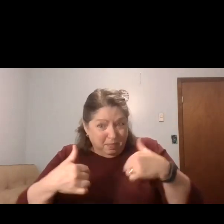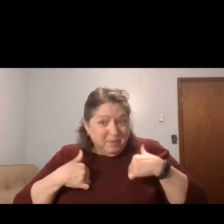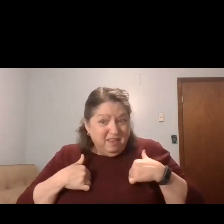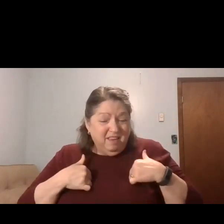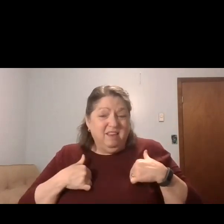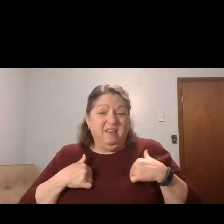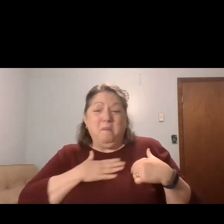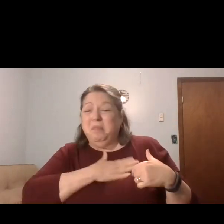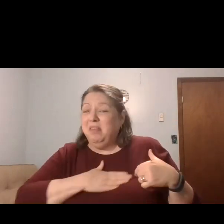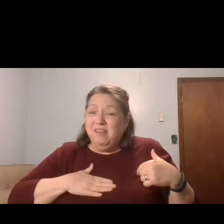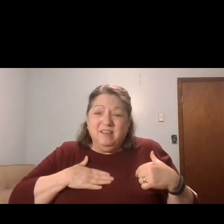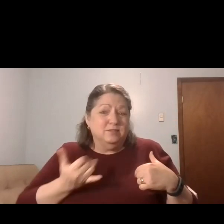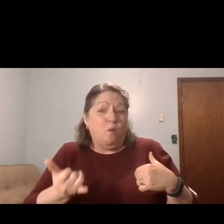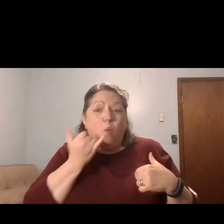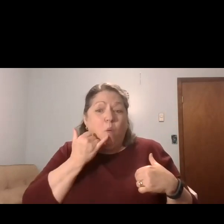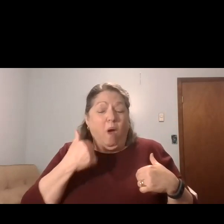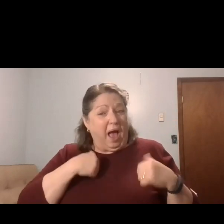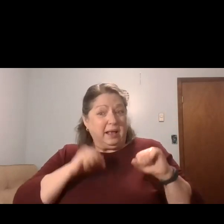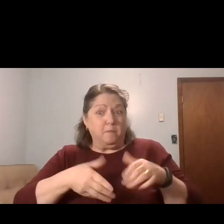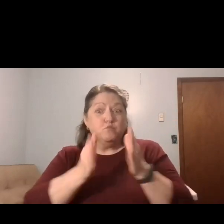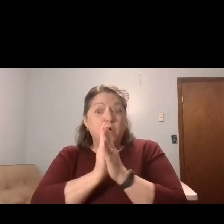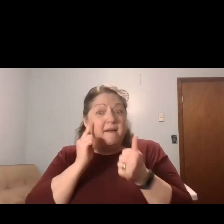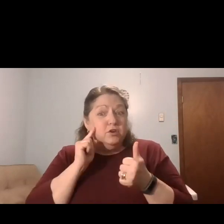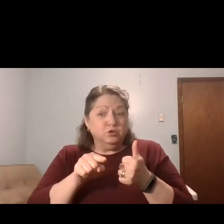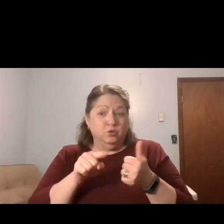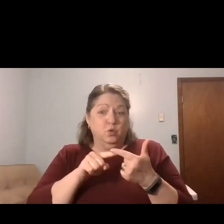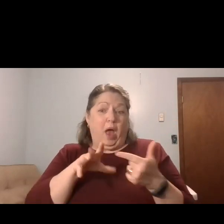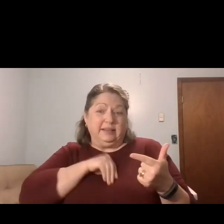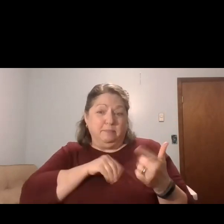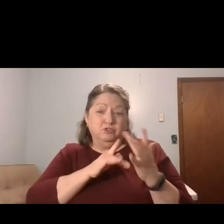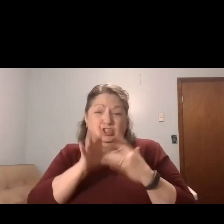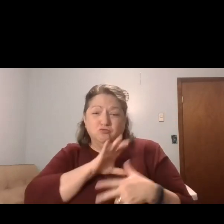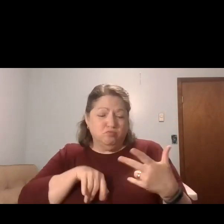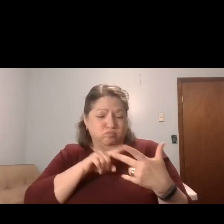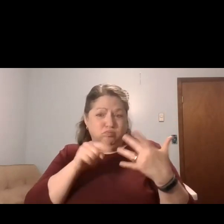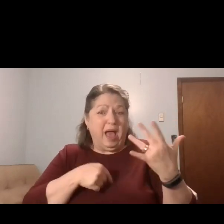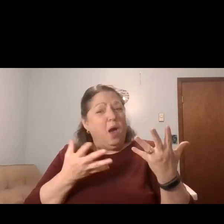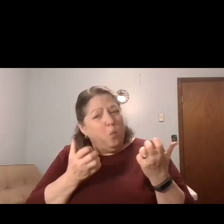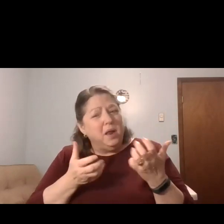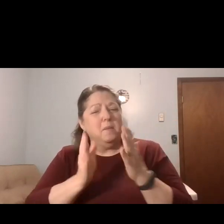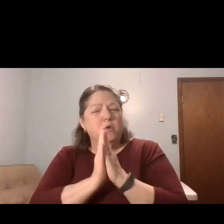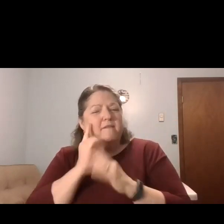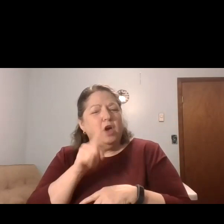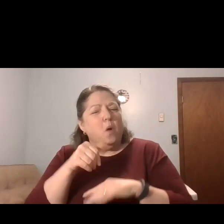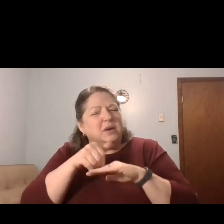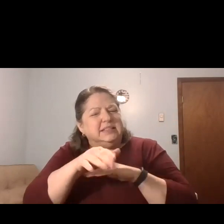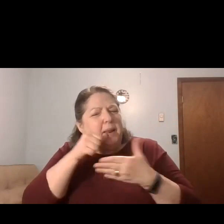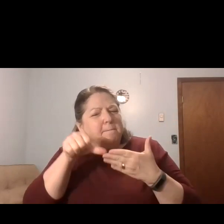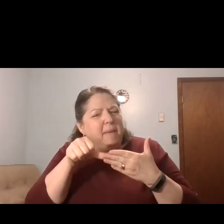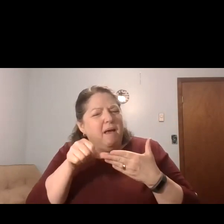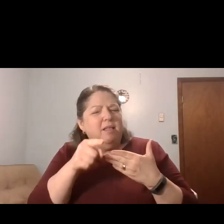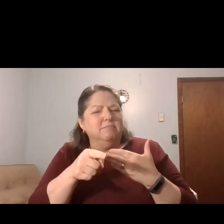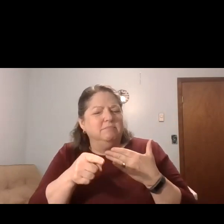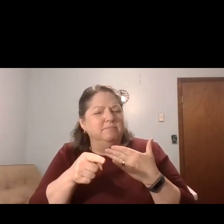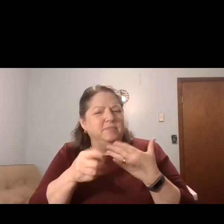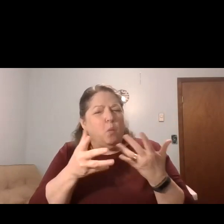need prayer about anything that I've said, if you've received Jesus, I want to pray with you. I want to send you some literature. I want to guide you into going